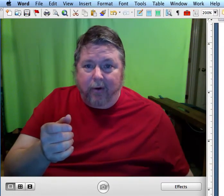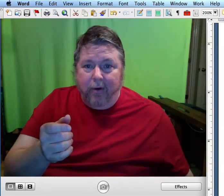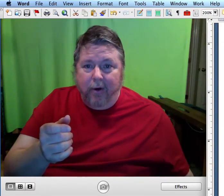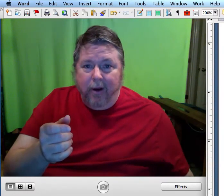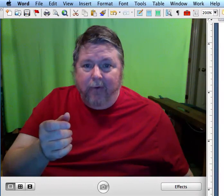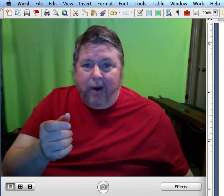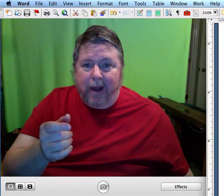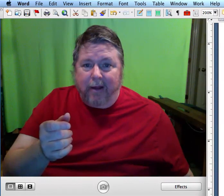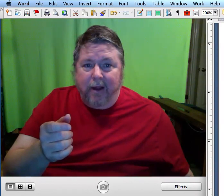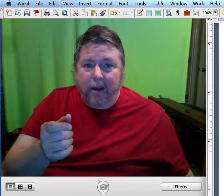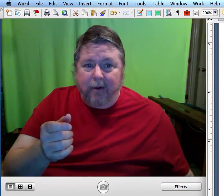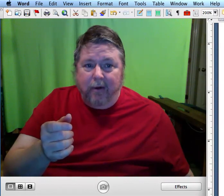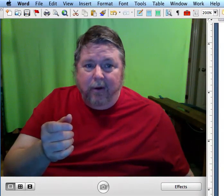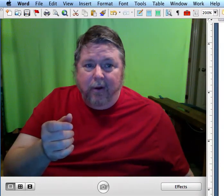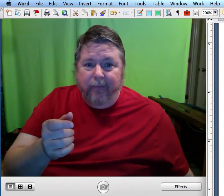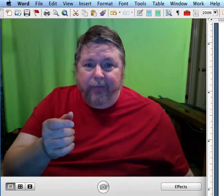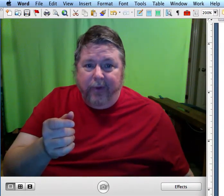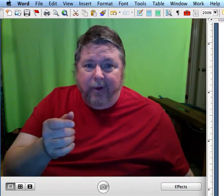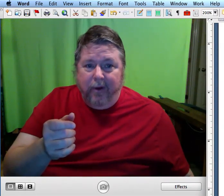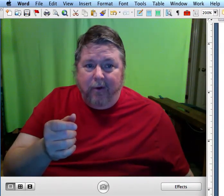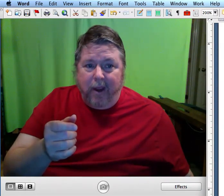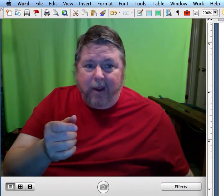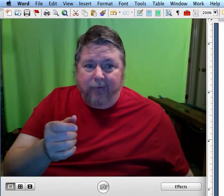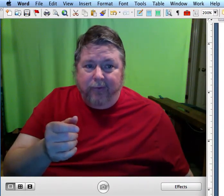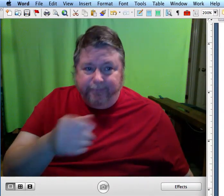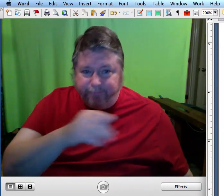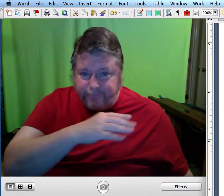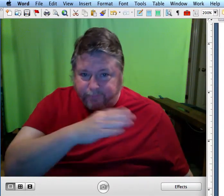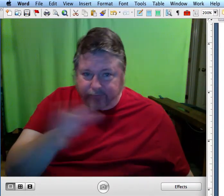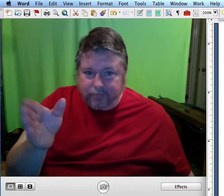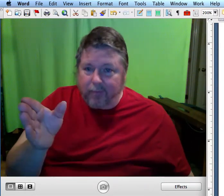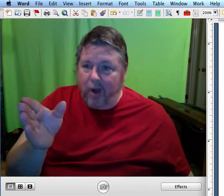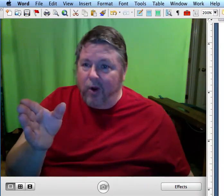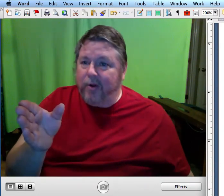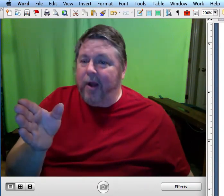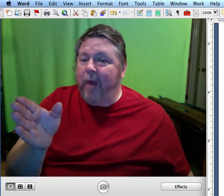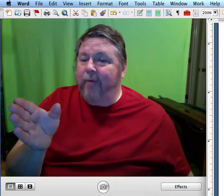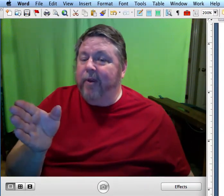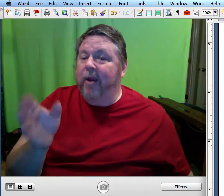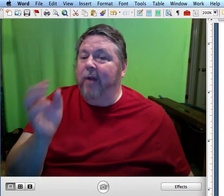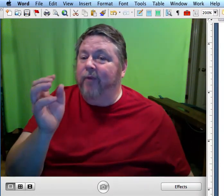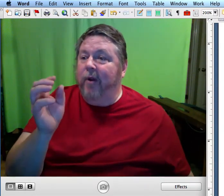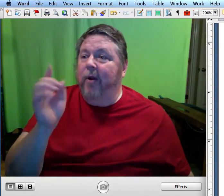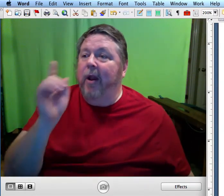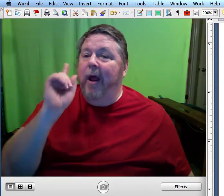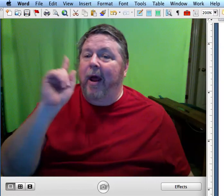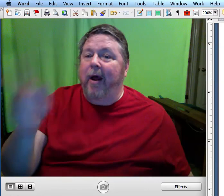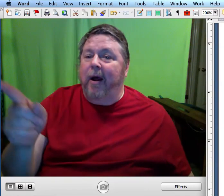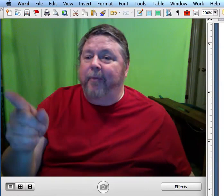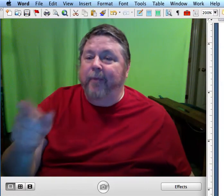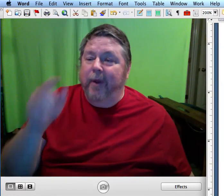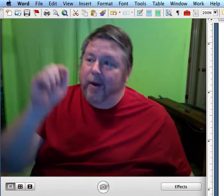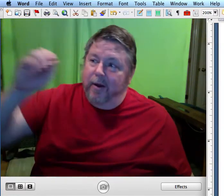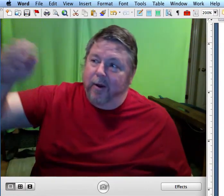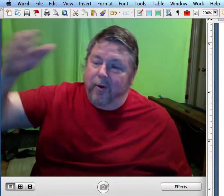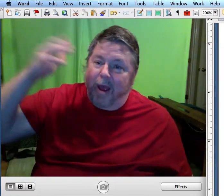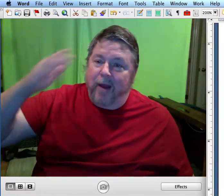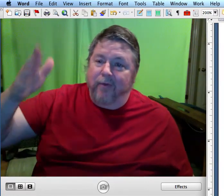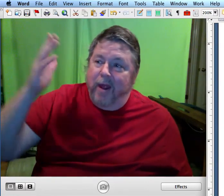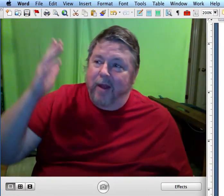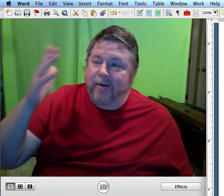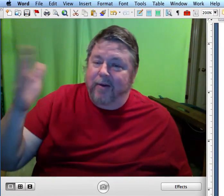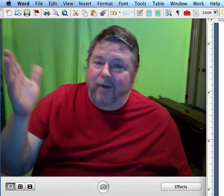here. Right? At the end, you have looked at everything and figured out, aha,